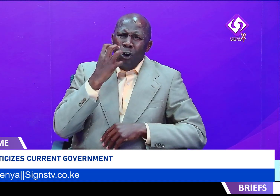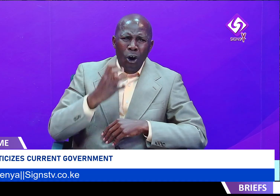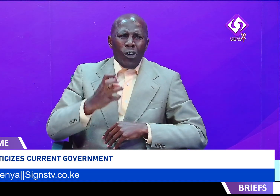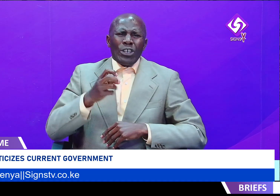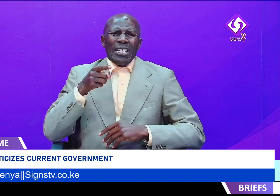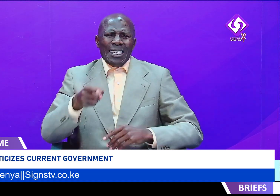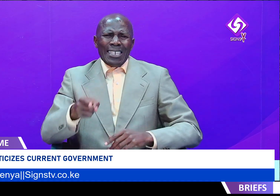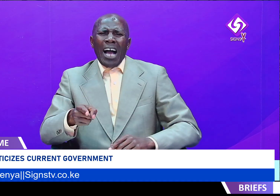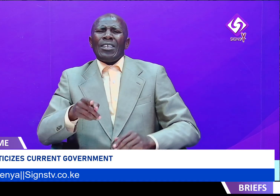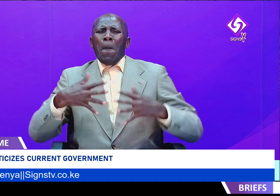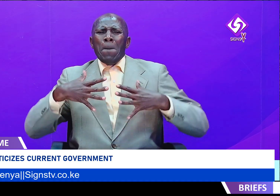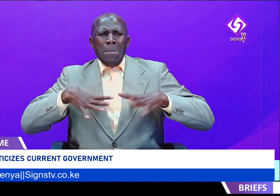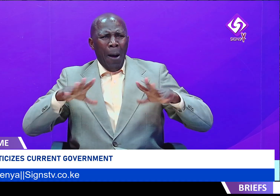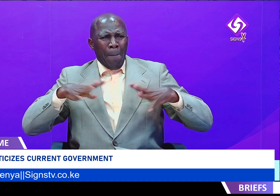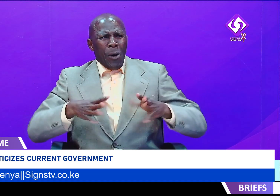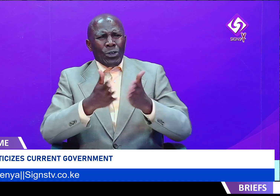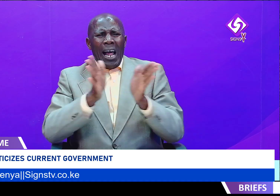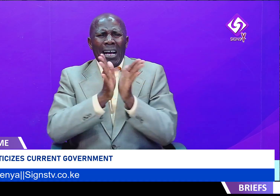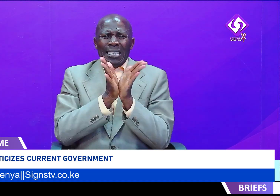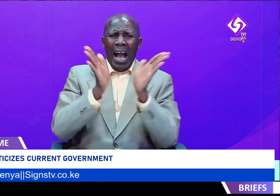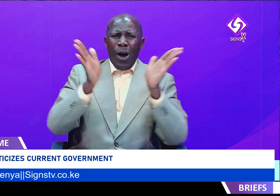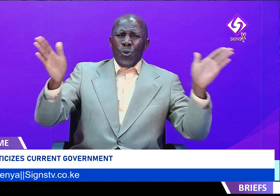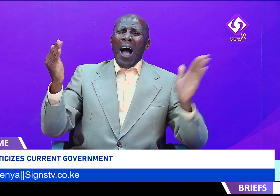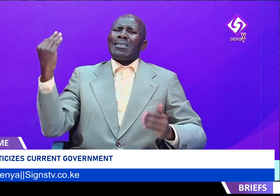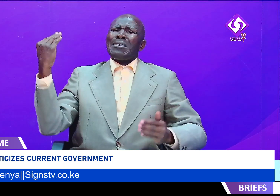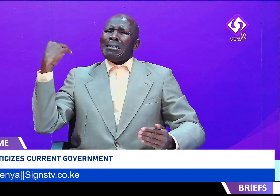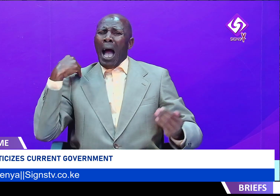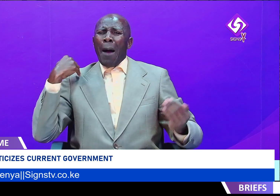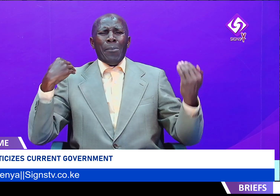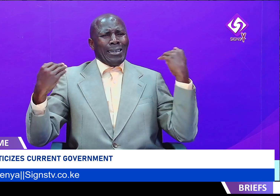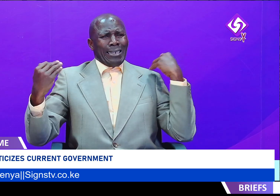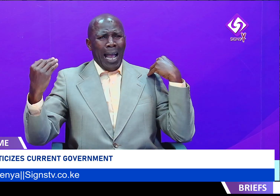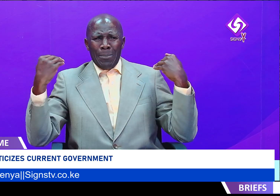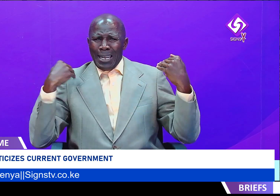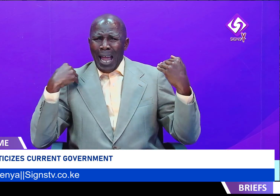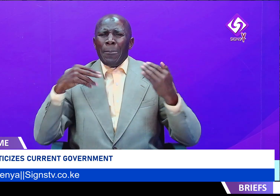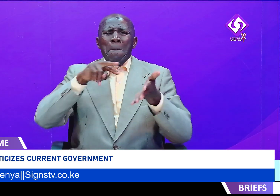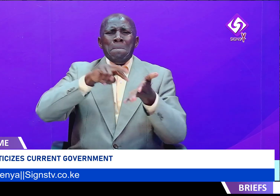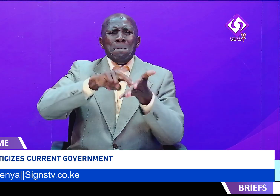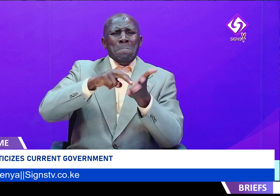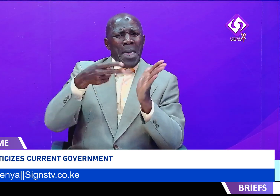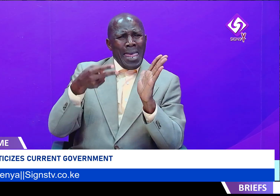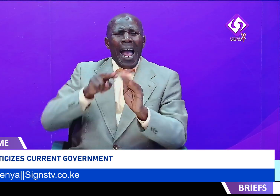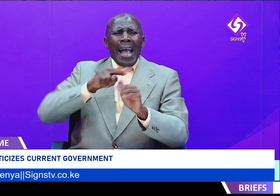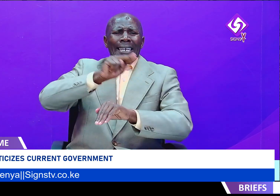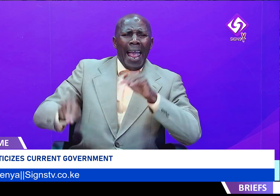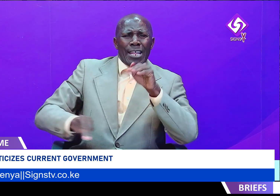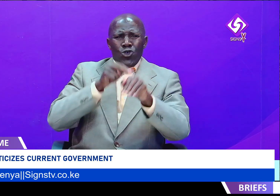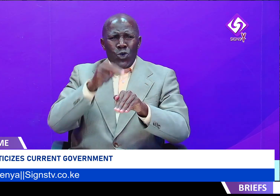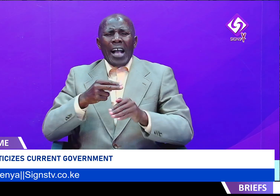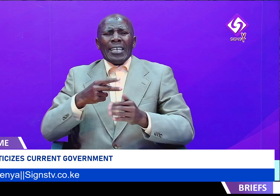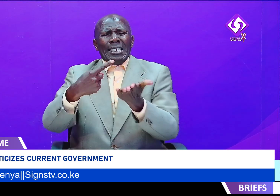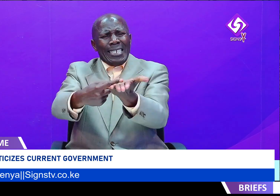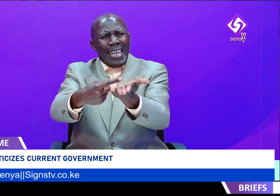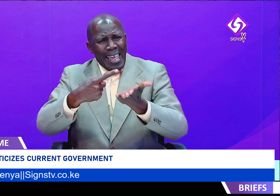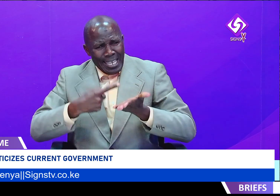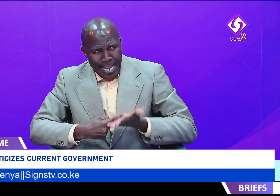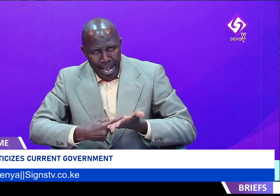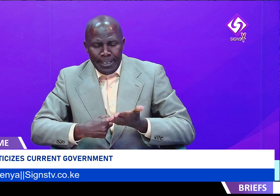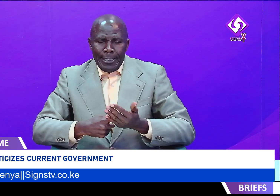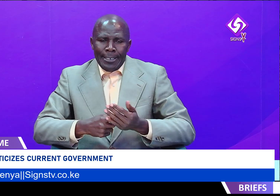arguing that political rhetoric and populist narratives derailed meaningful